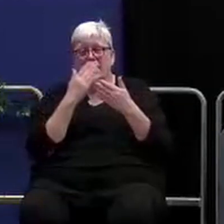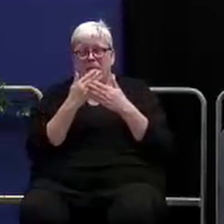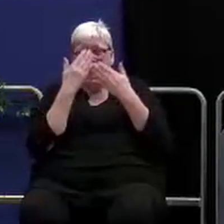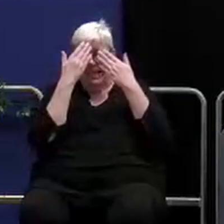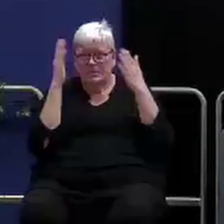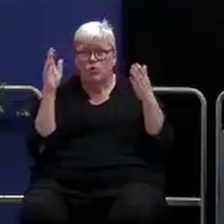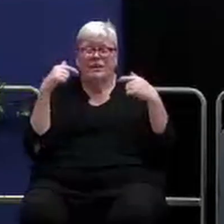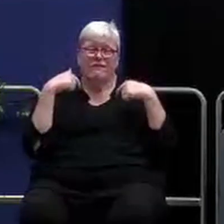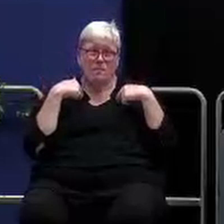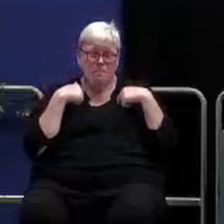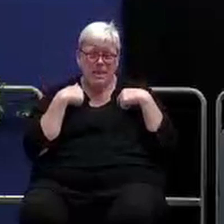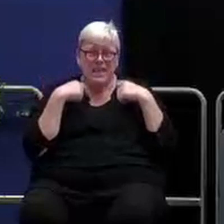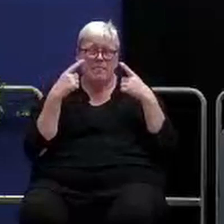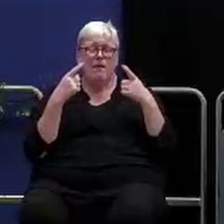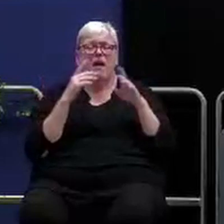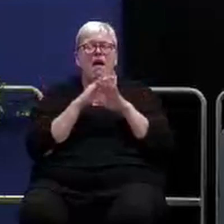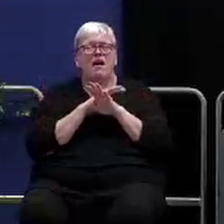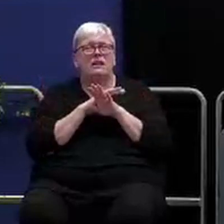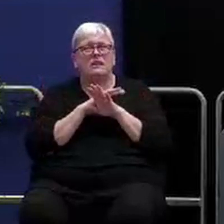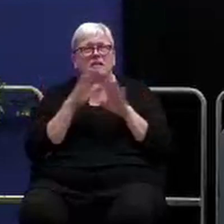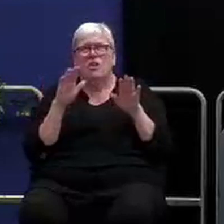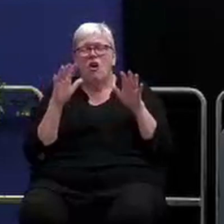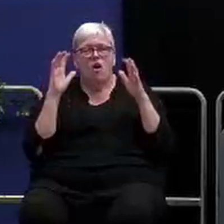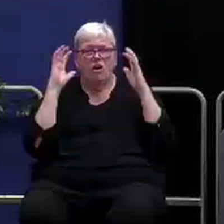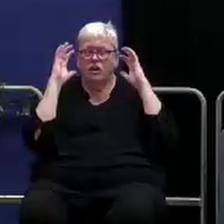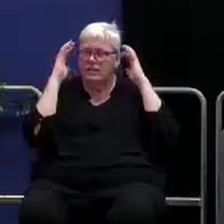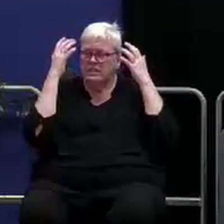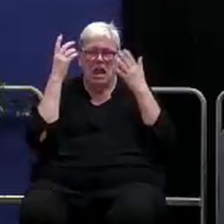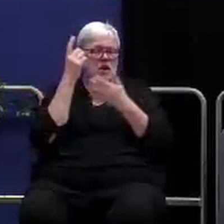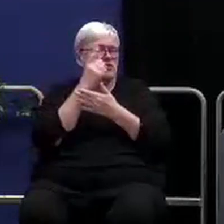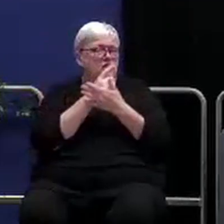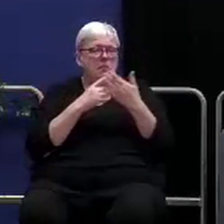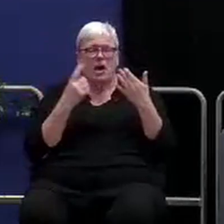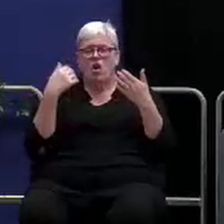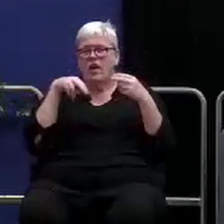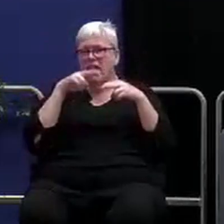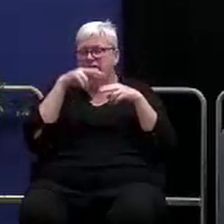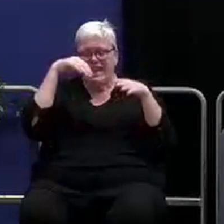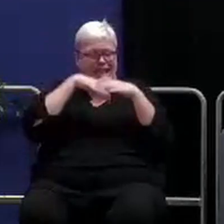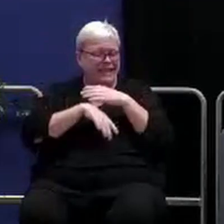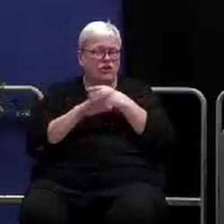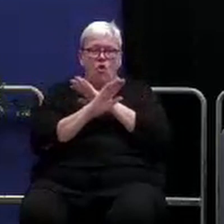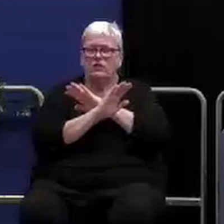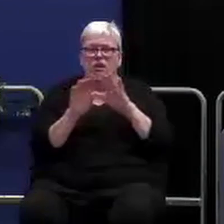me, but not, the concerns weren't about whether they were in it or not. It's all